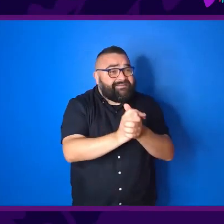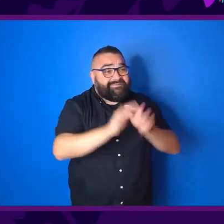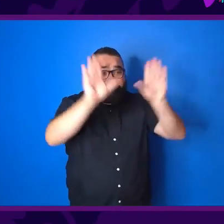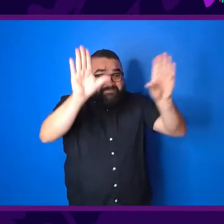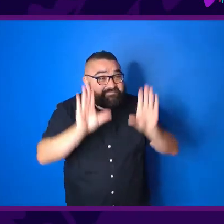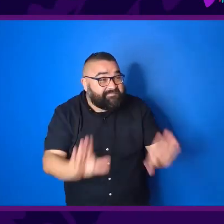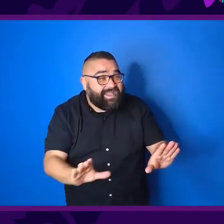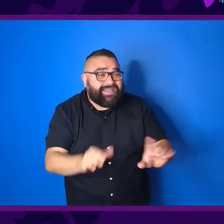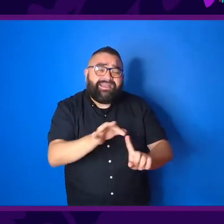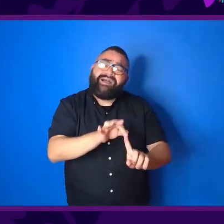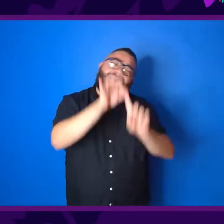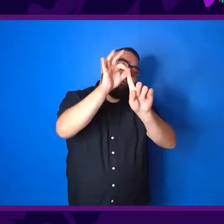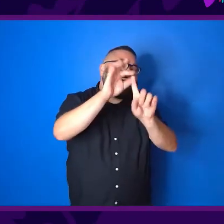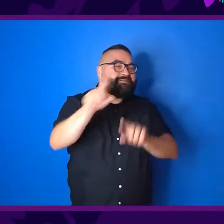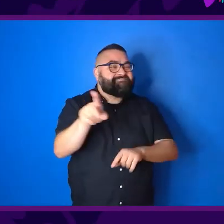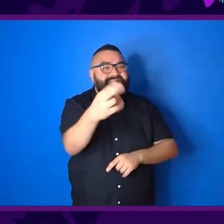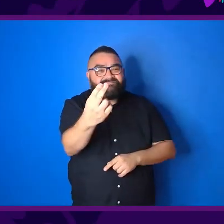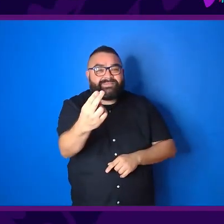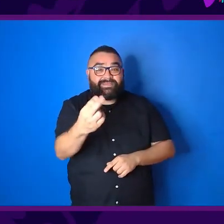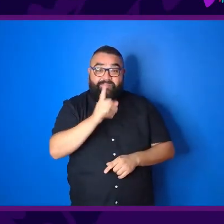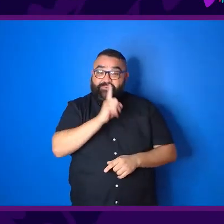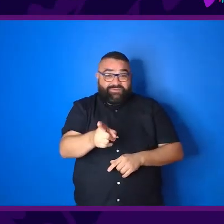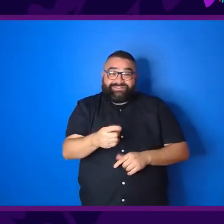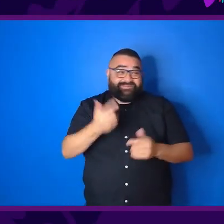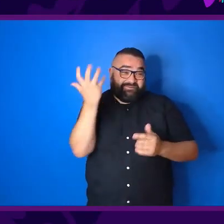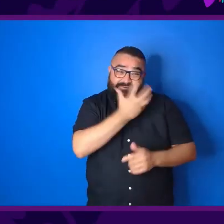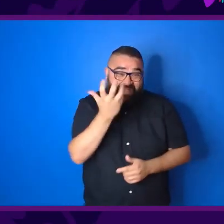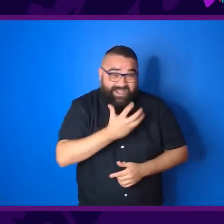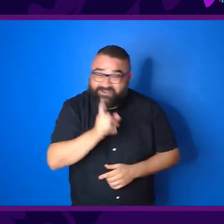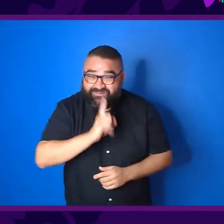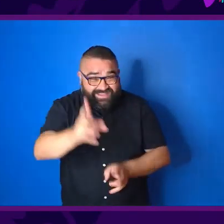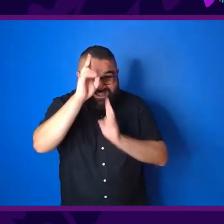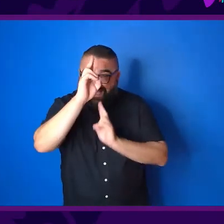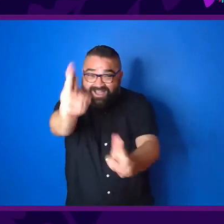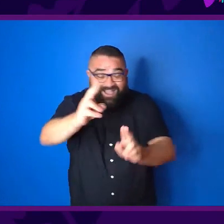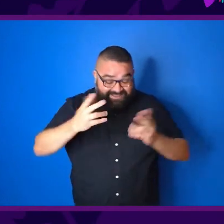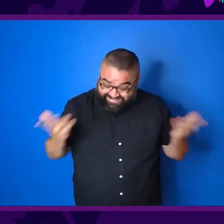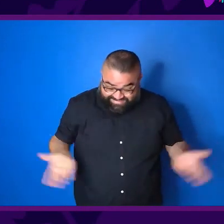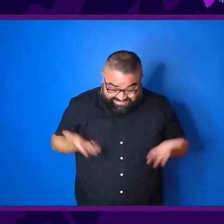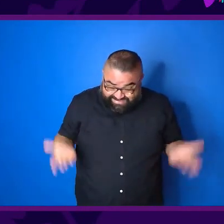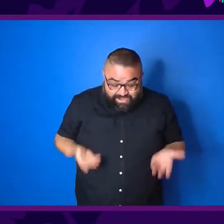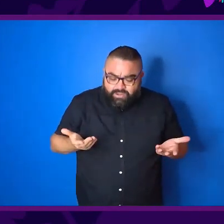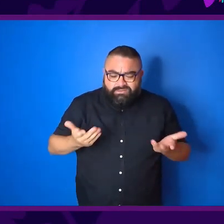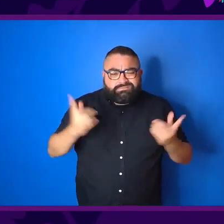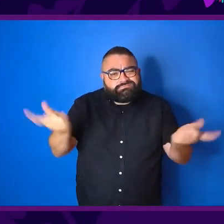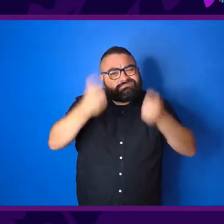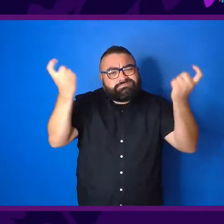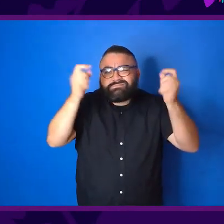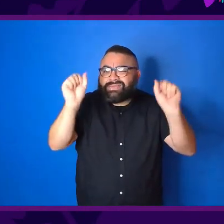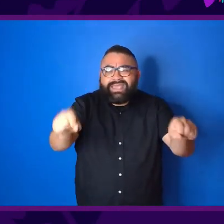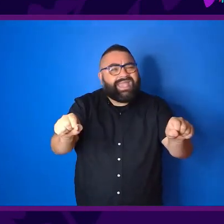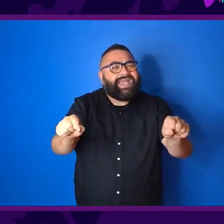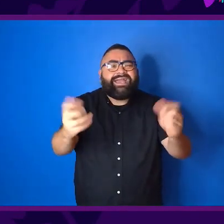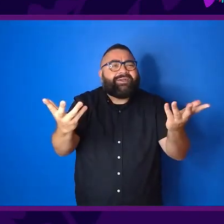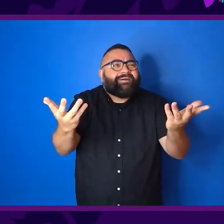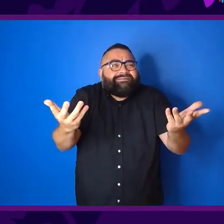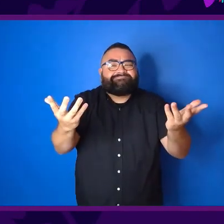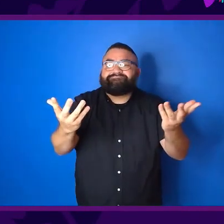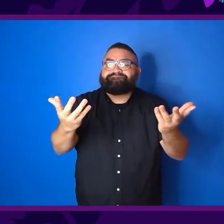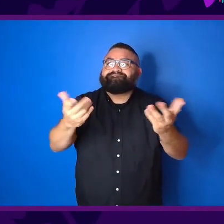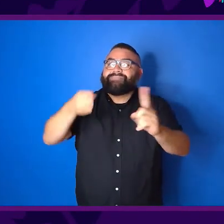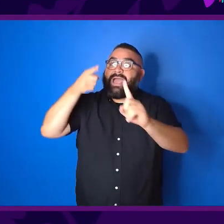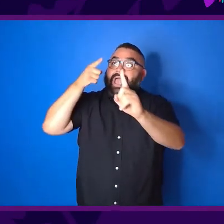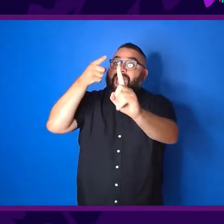Dolores Huerta. I mean, wow, I'm so honored to even be able to celebrate this milestone day for you,